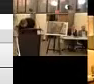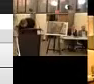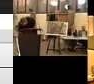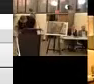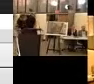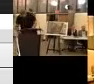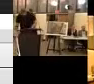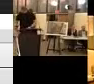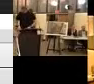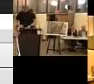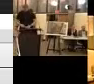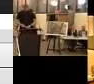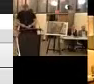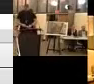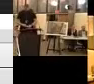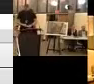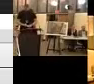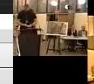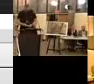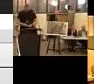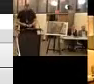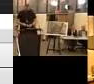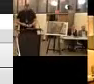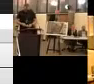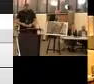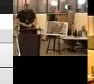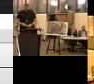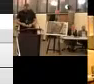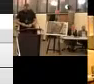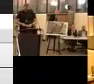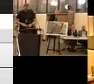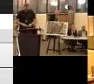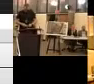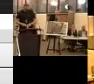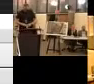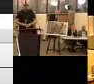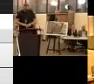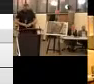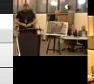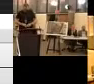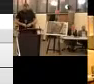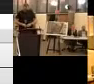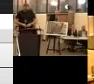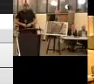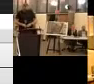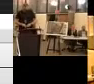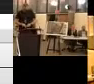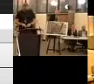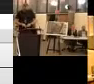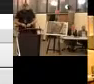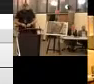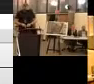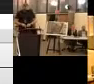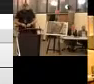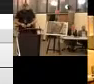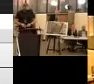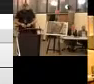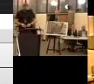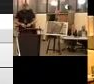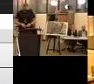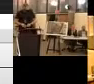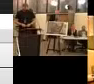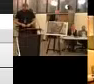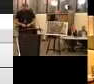For those who are not deaf or hard of hearing, please reserve it for the deaf and hard of hearing. Is there anyone